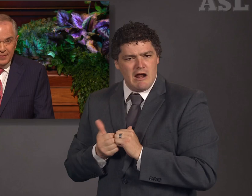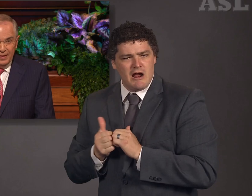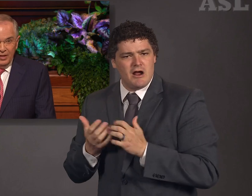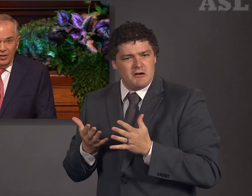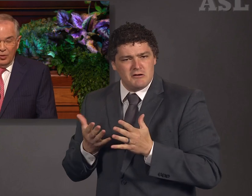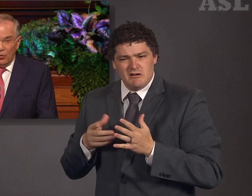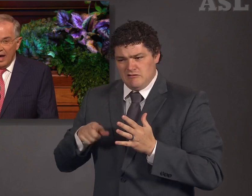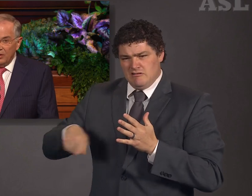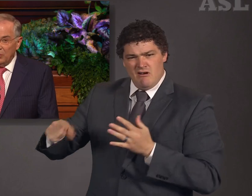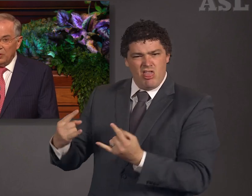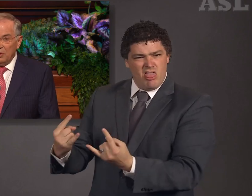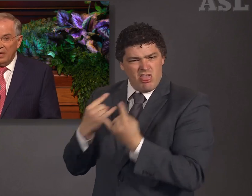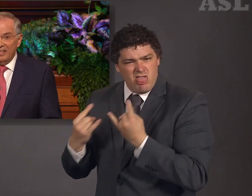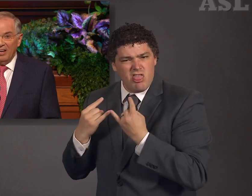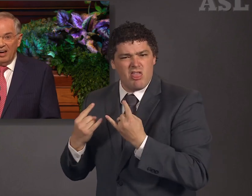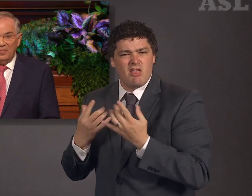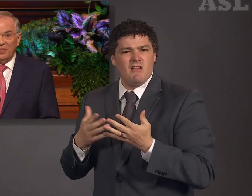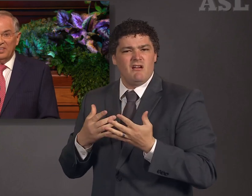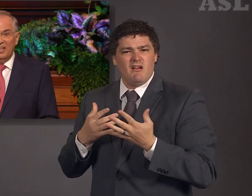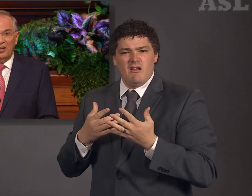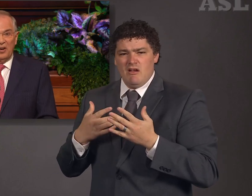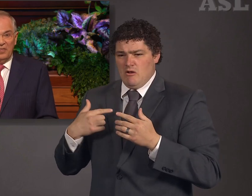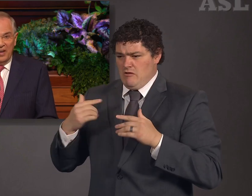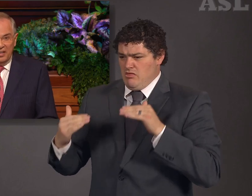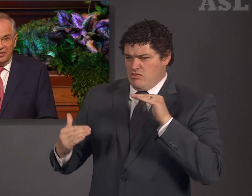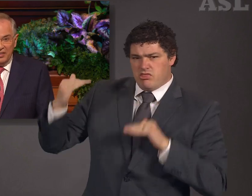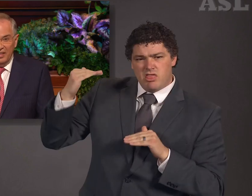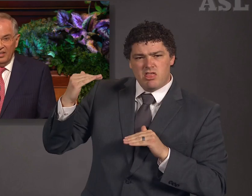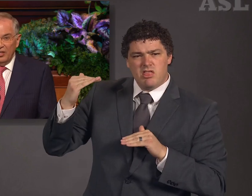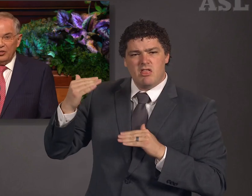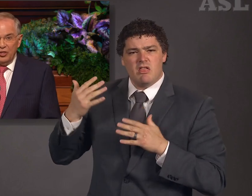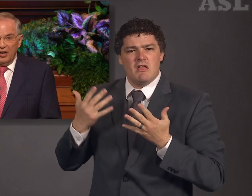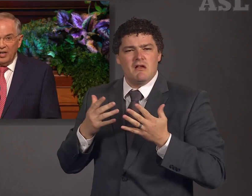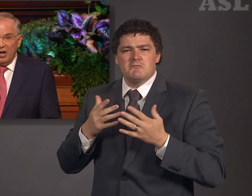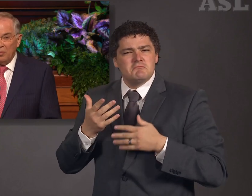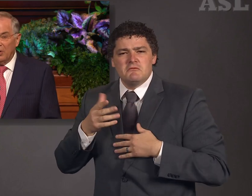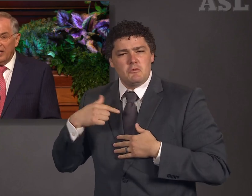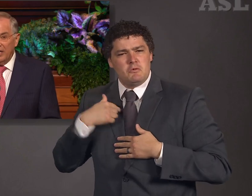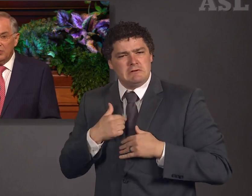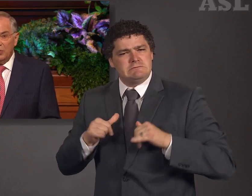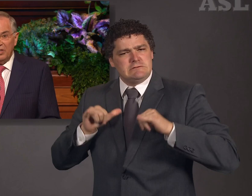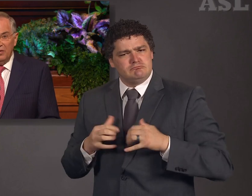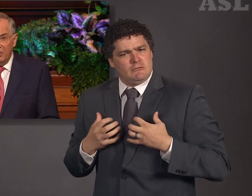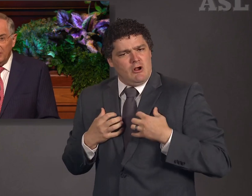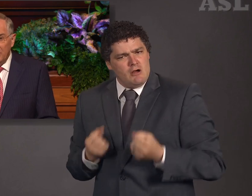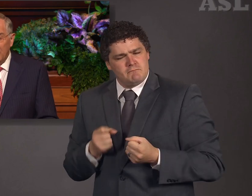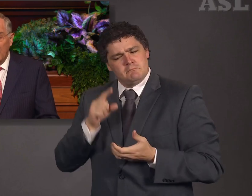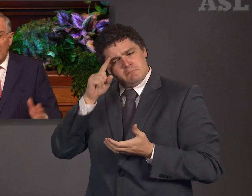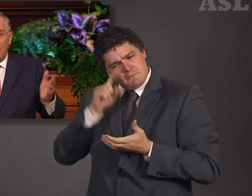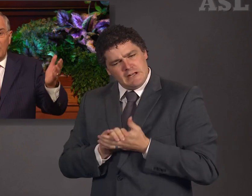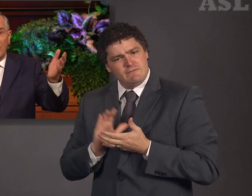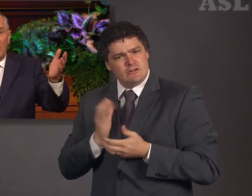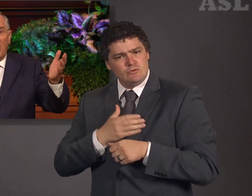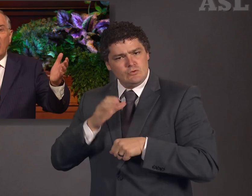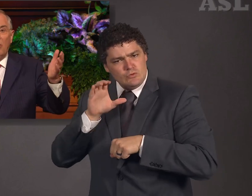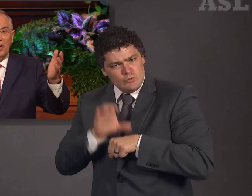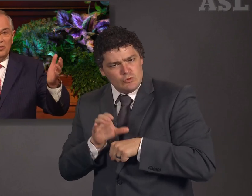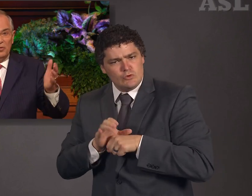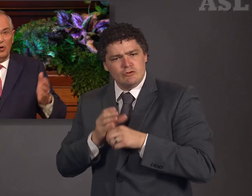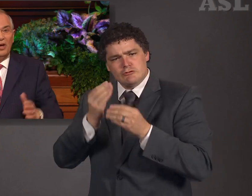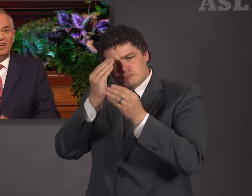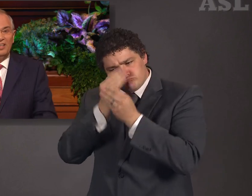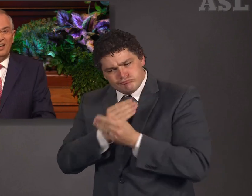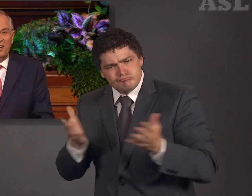us. Rather, we remain confident in our faith, sharing our beliefs with conviction, but